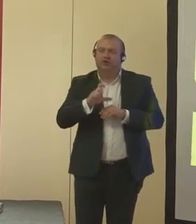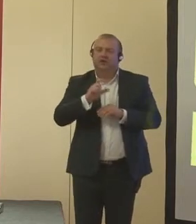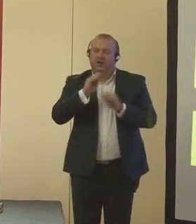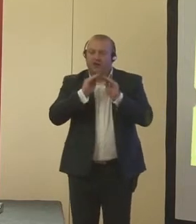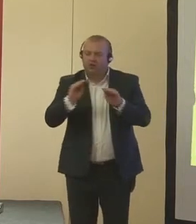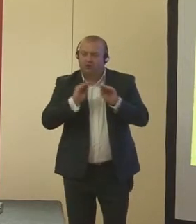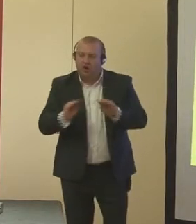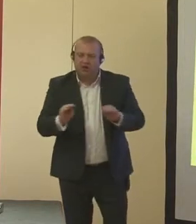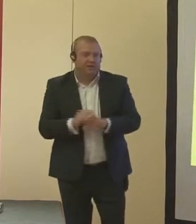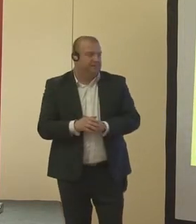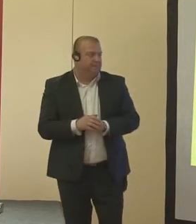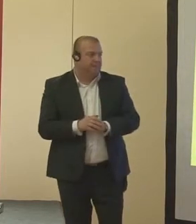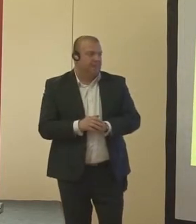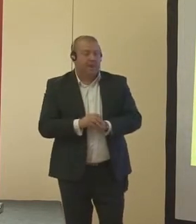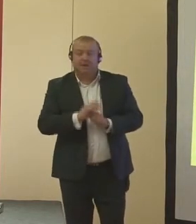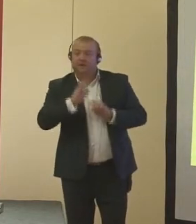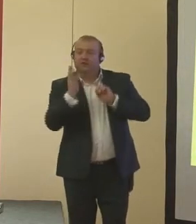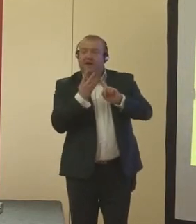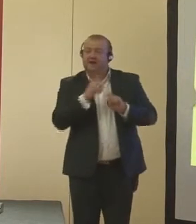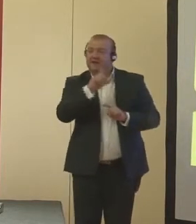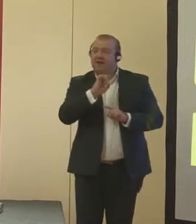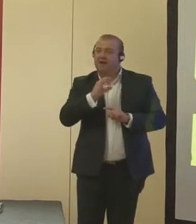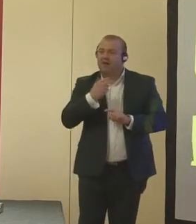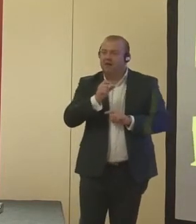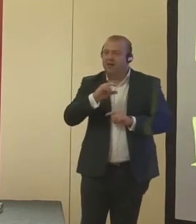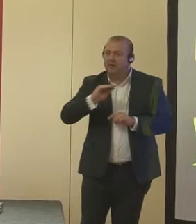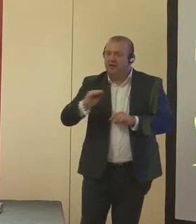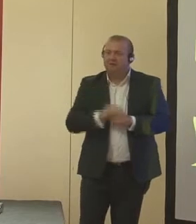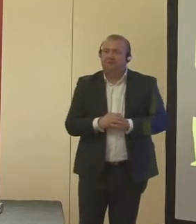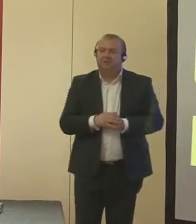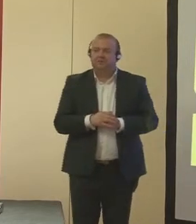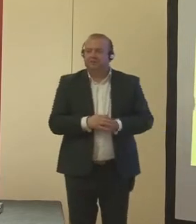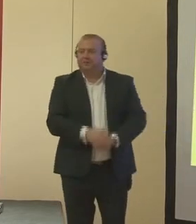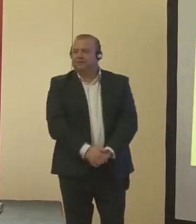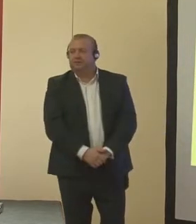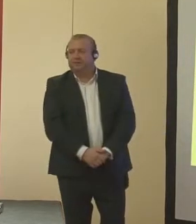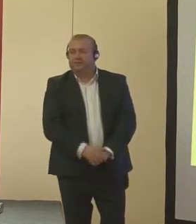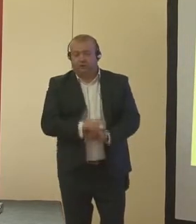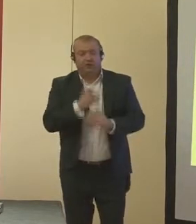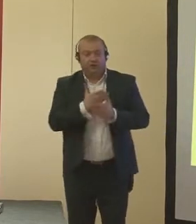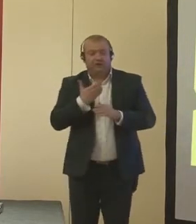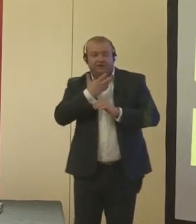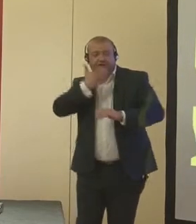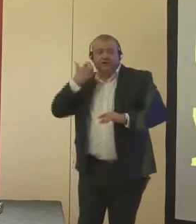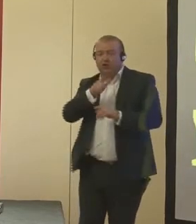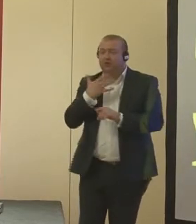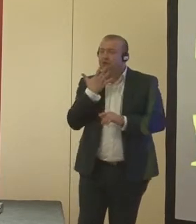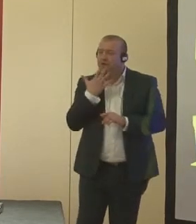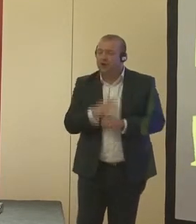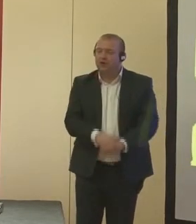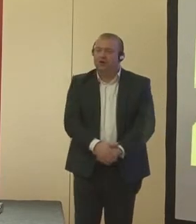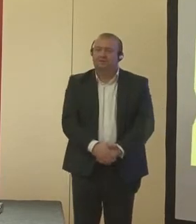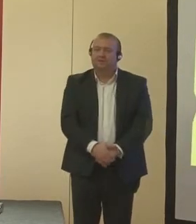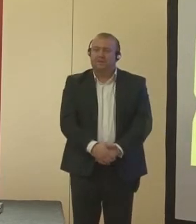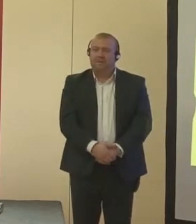The fourth issue is that, and this has been touched upon as well before, it's not just relevant